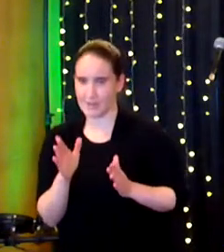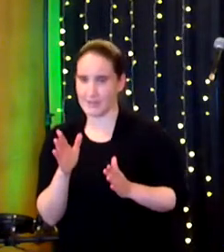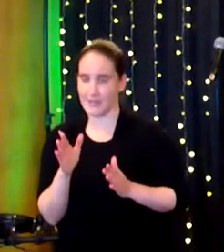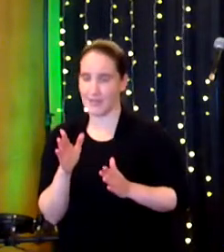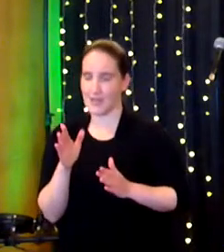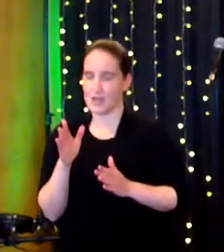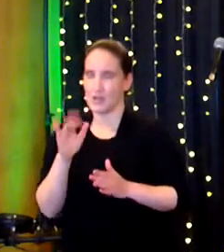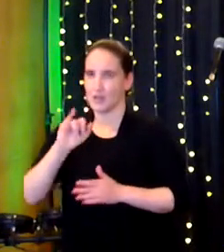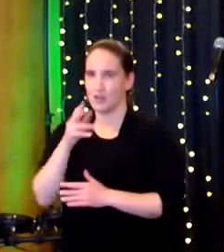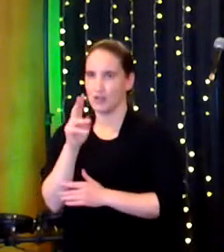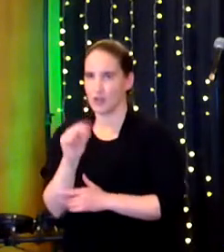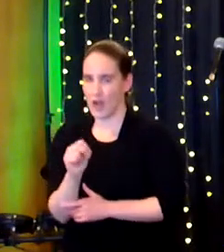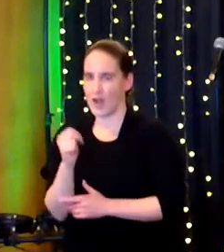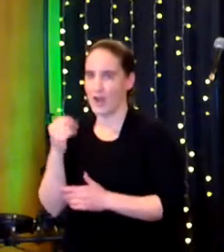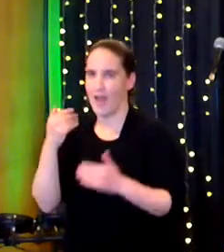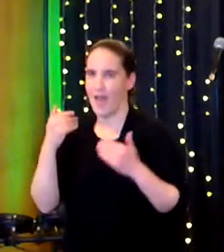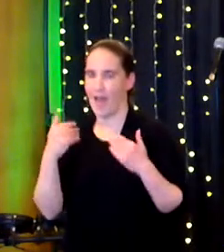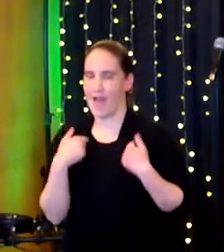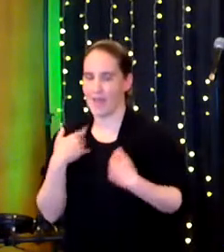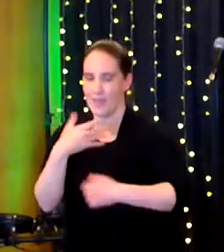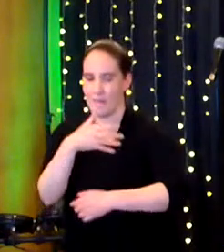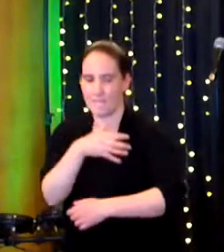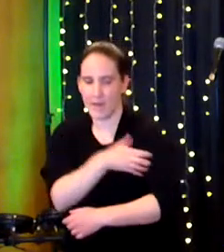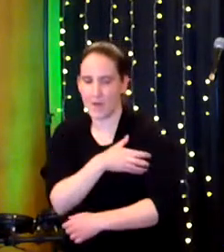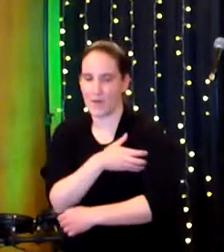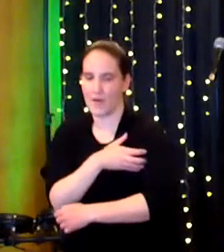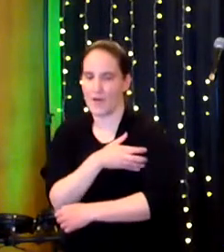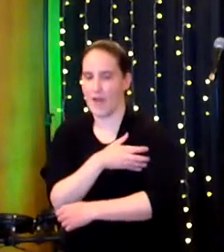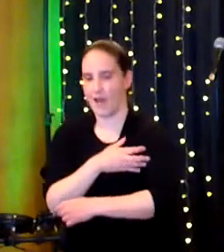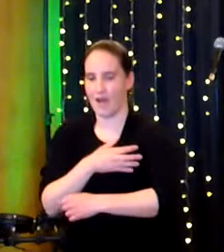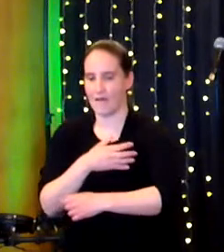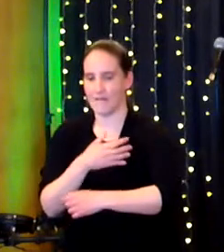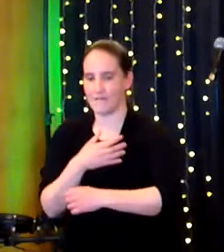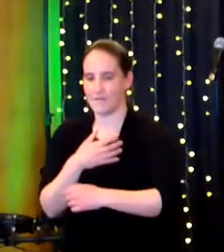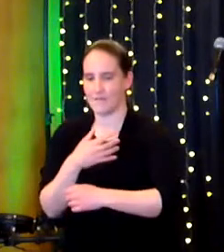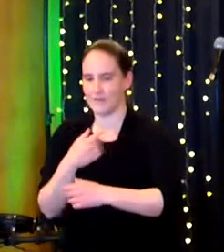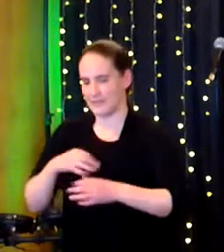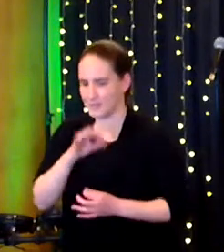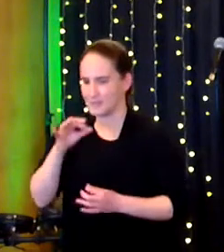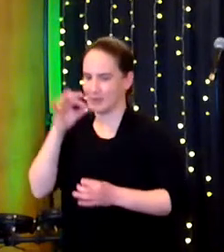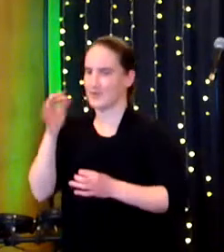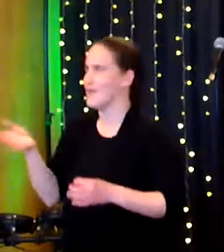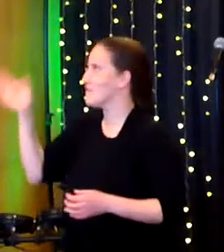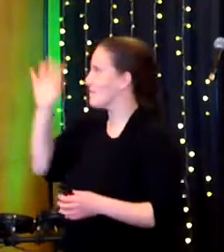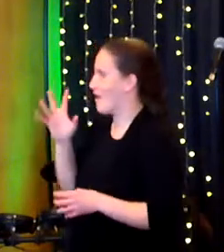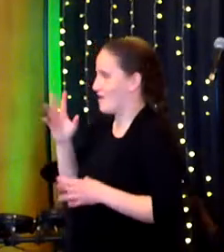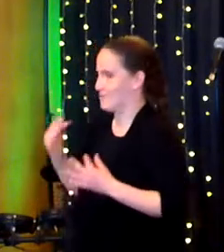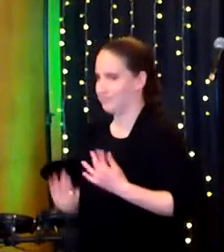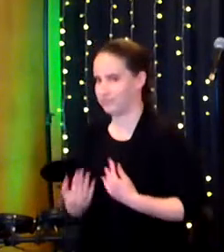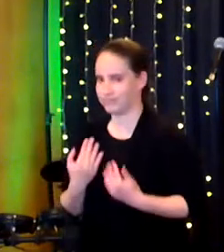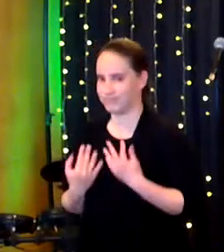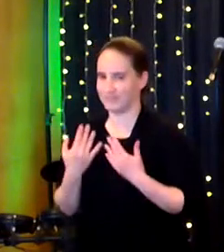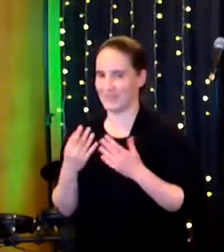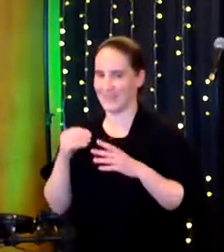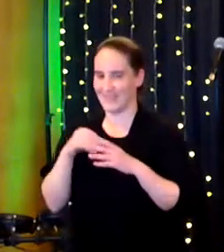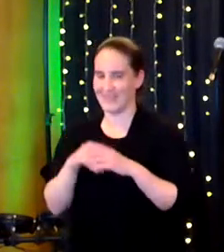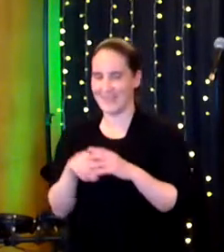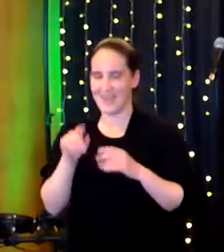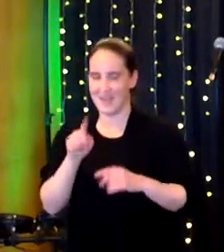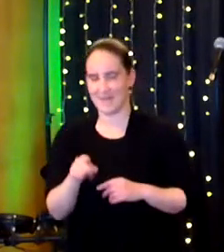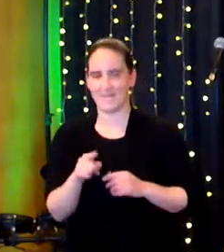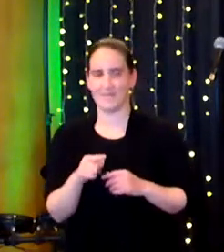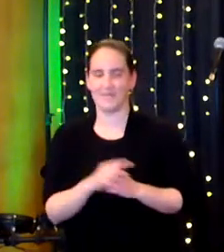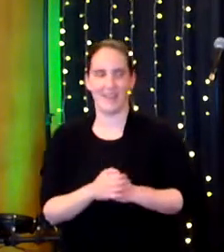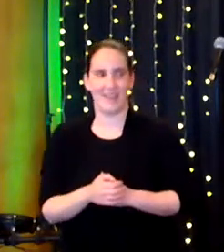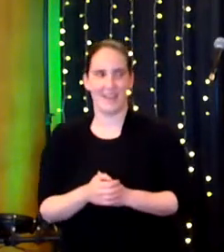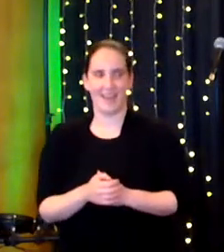fire. Like, he was bold, and he was fearless, and he was probably a little bit reckless, but you know, it is what it is. So we were in a church, and we were in